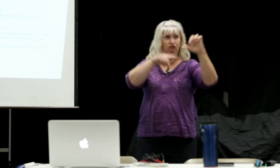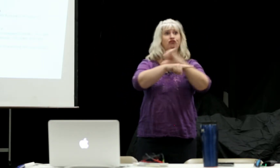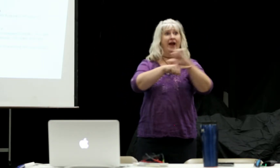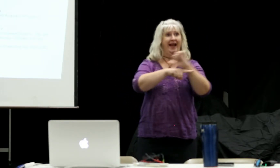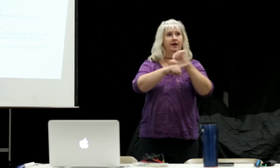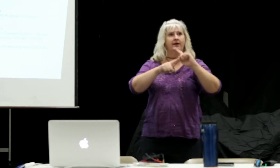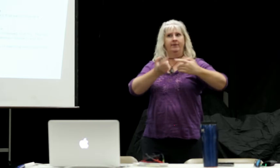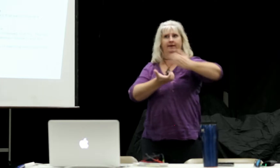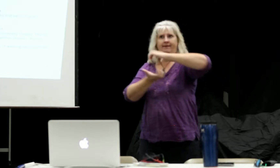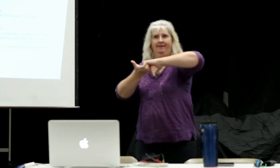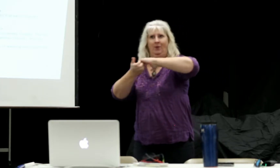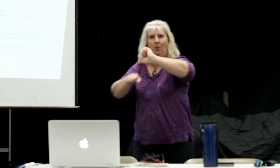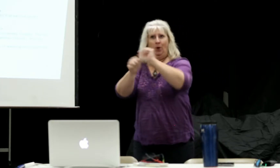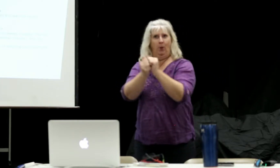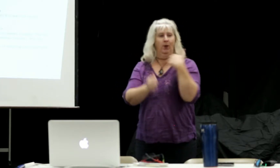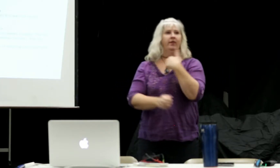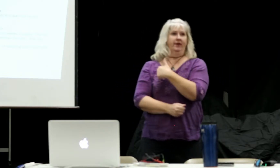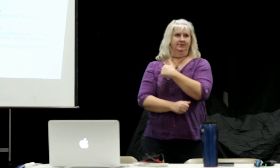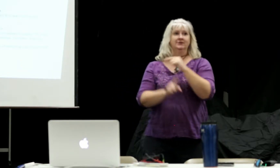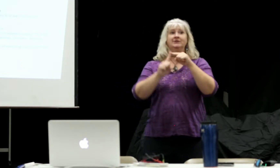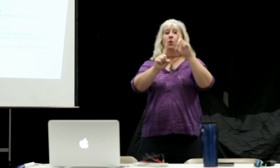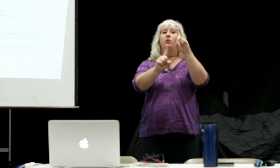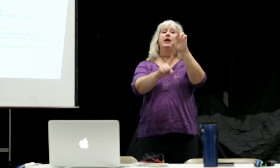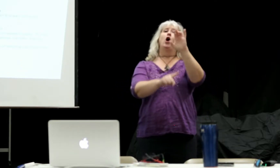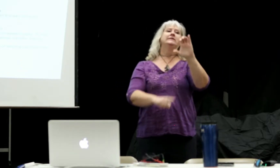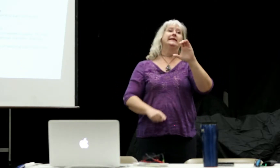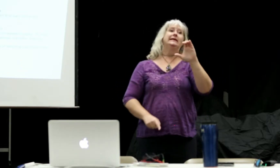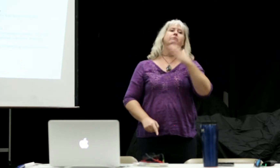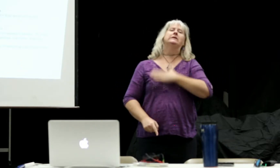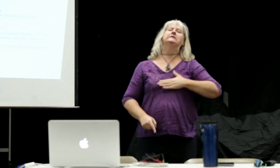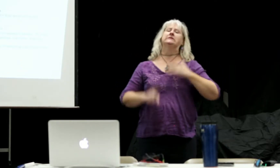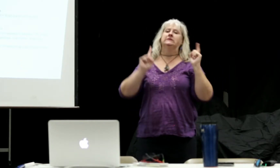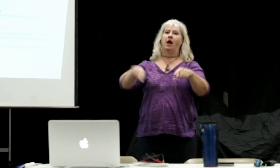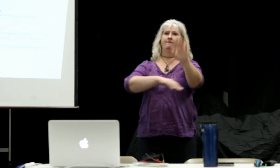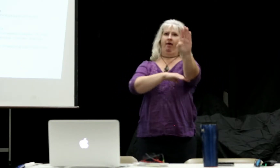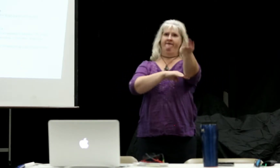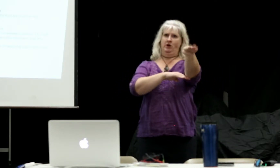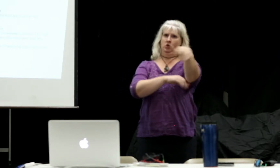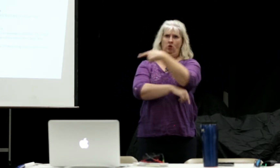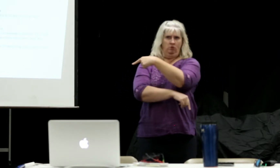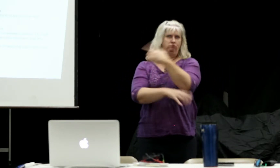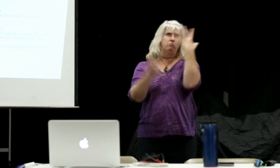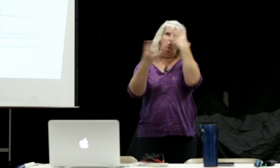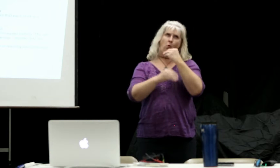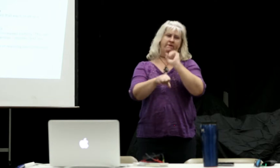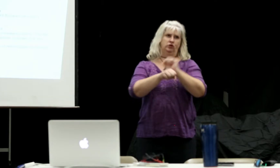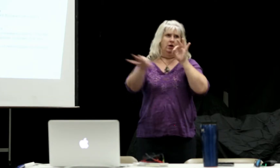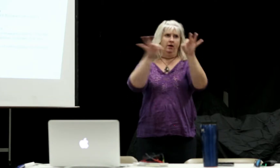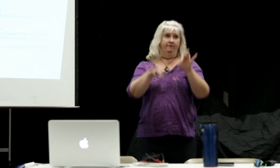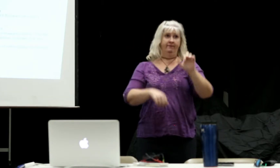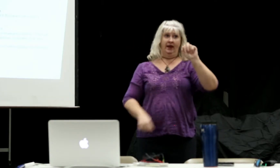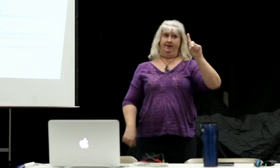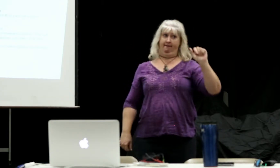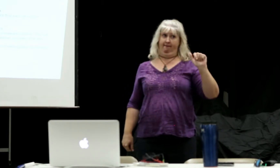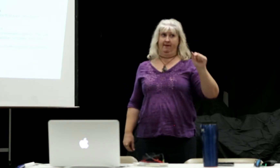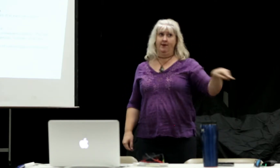is to advocate and educate, to partner with the community. And so please come this afternoon. They have done a beautiful